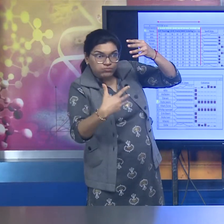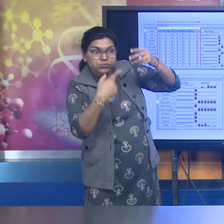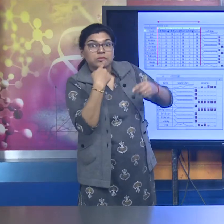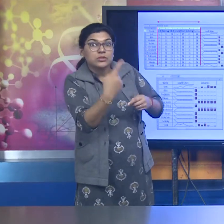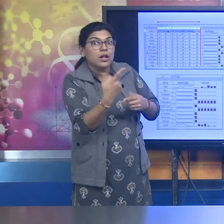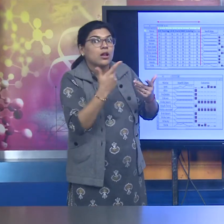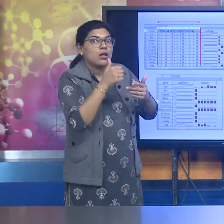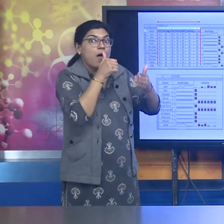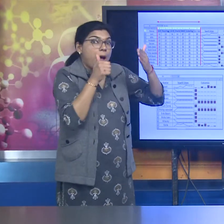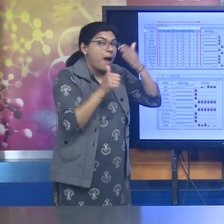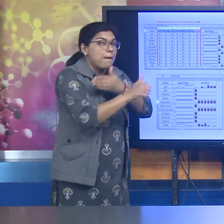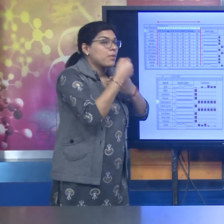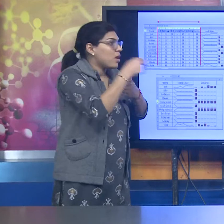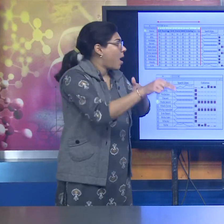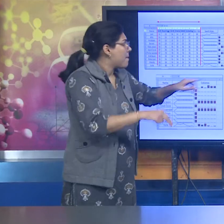These columns are